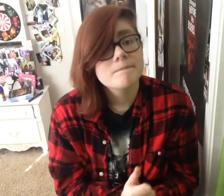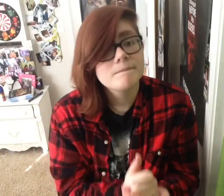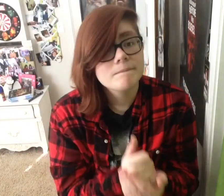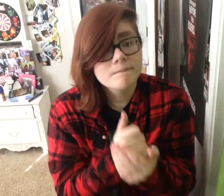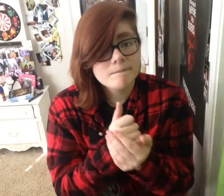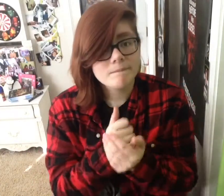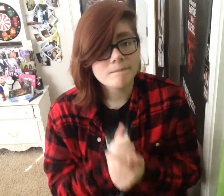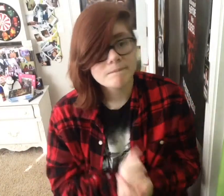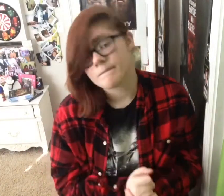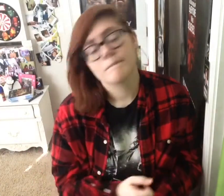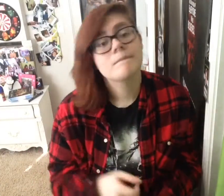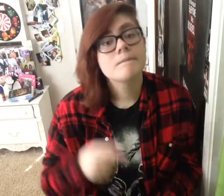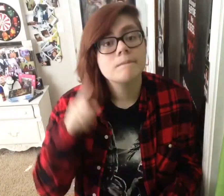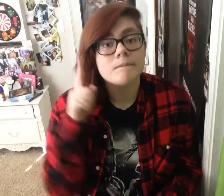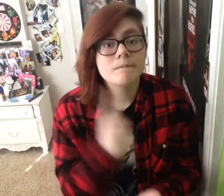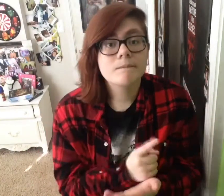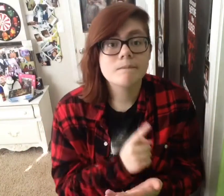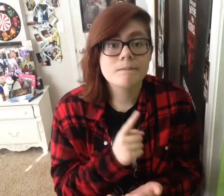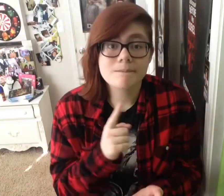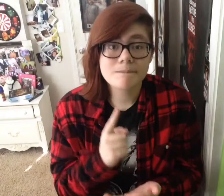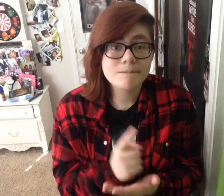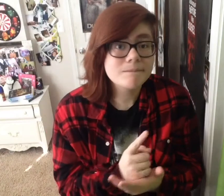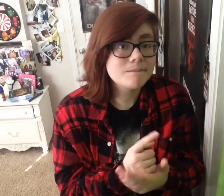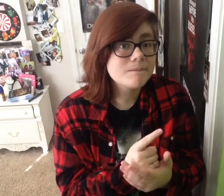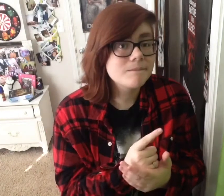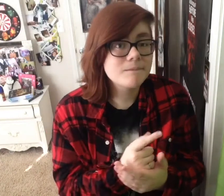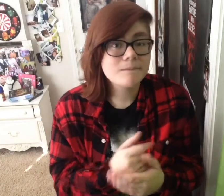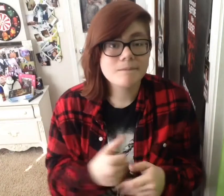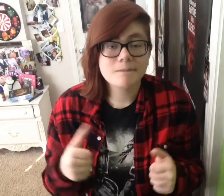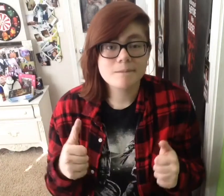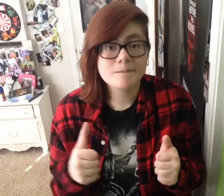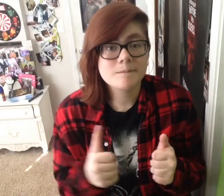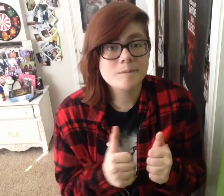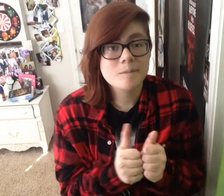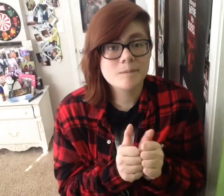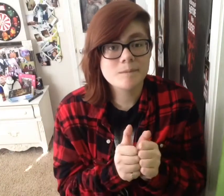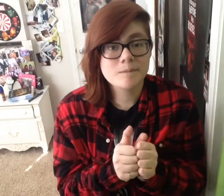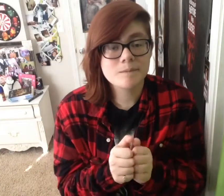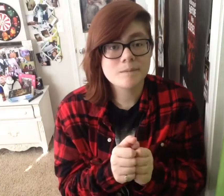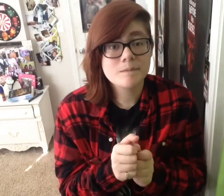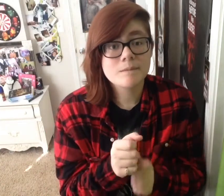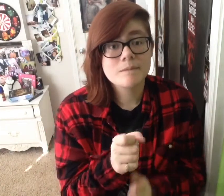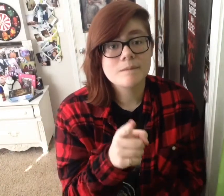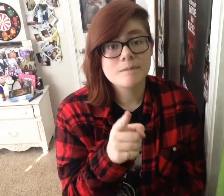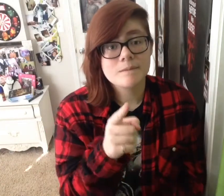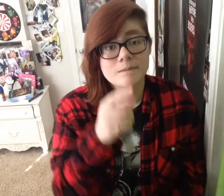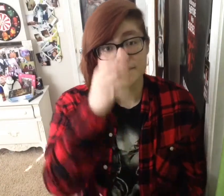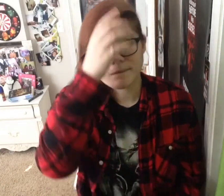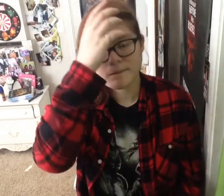help falling in love with you